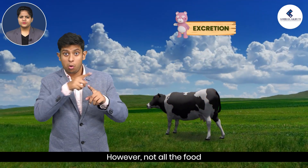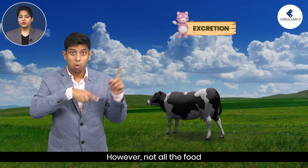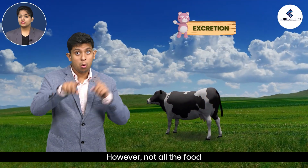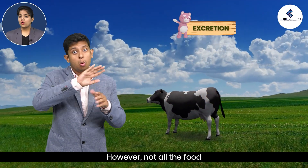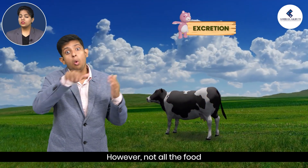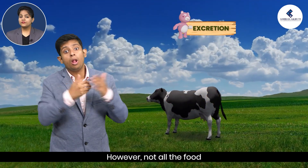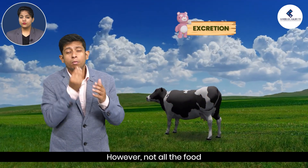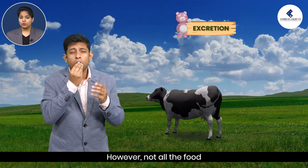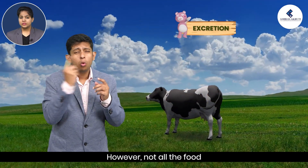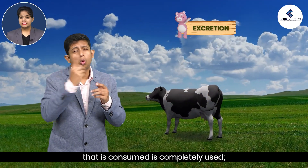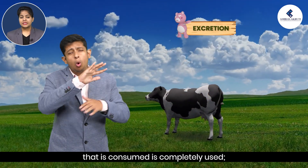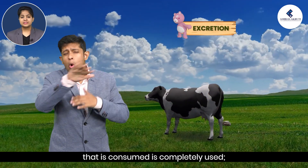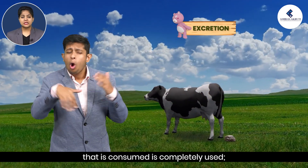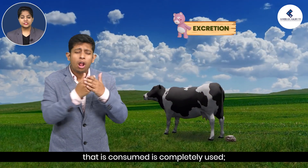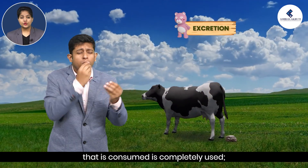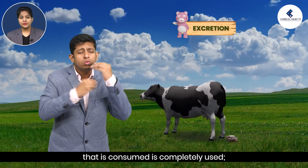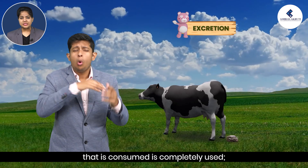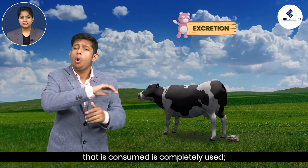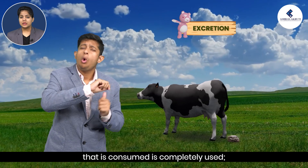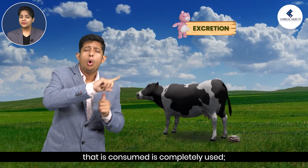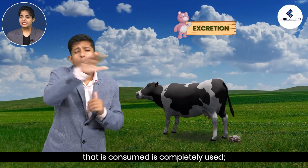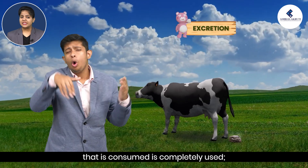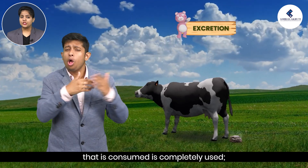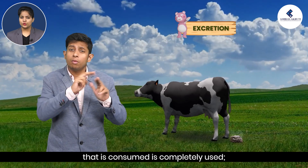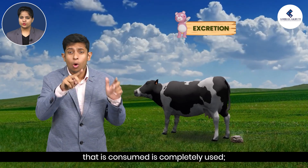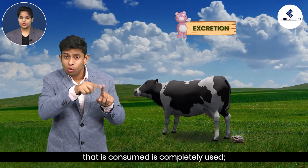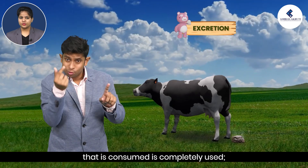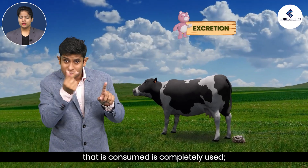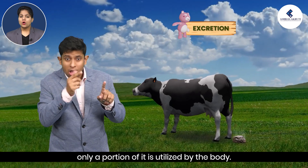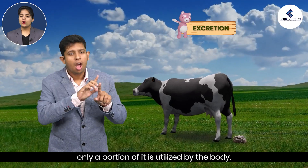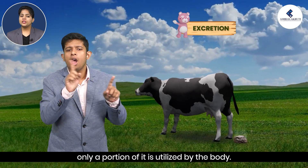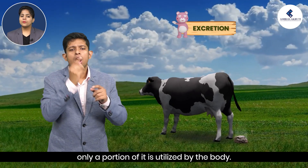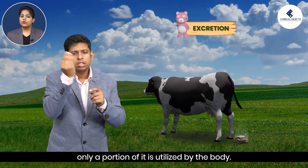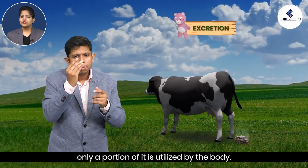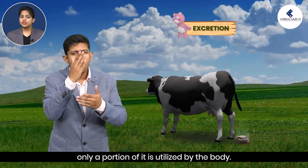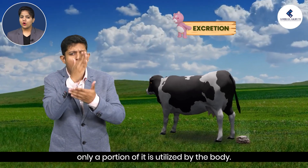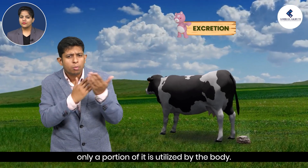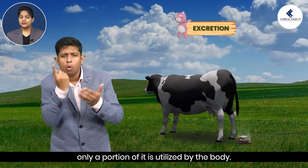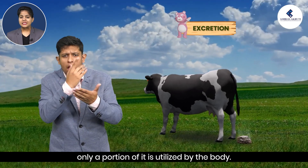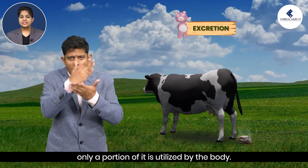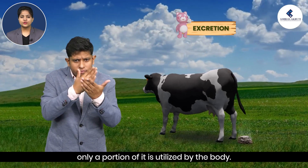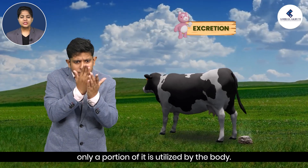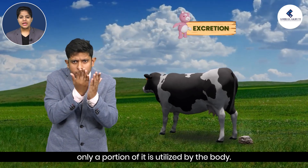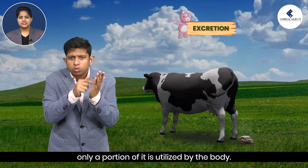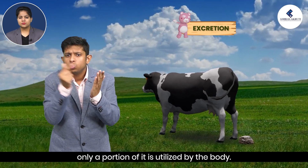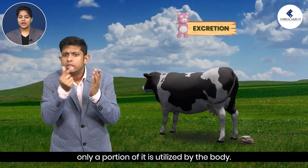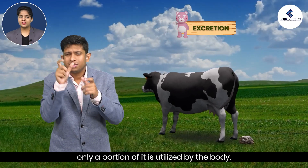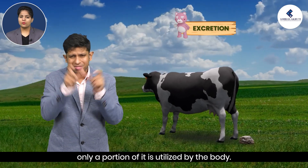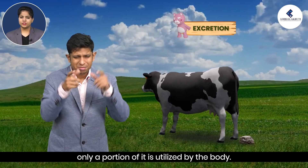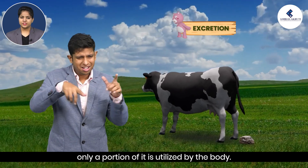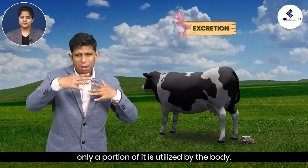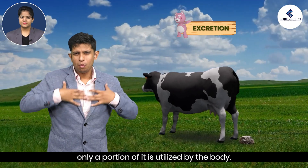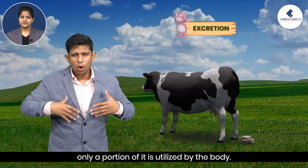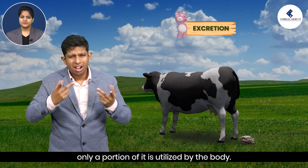However, not all the food that is consumed is completely used. Only a portion of it is utilized by